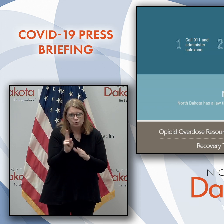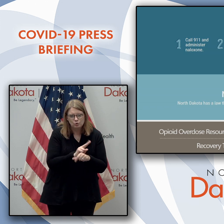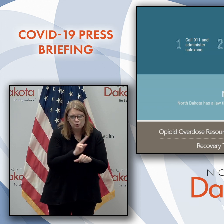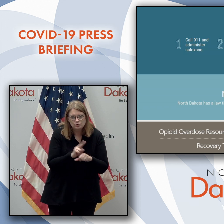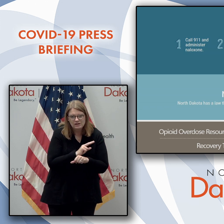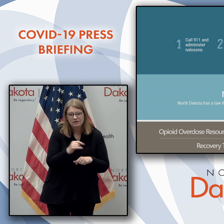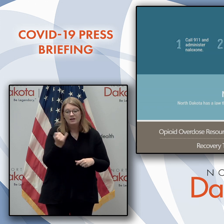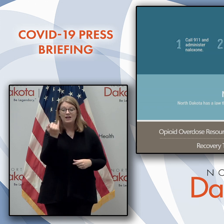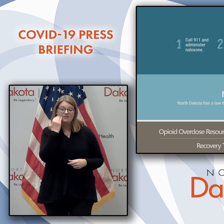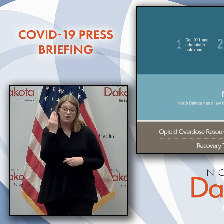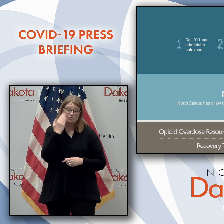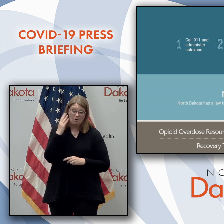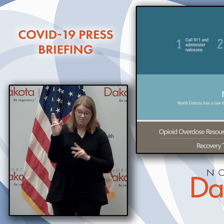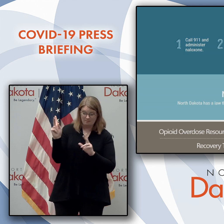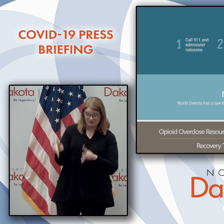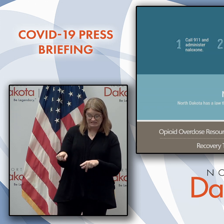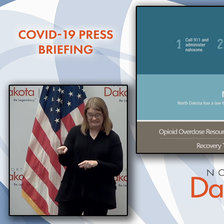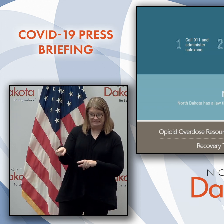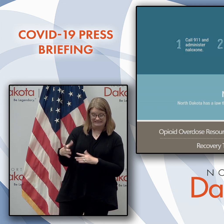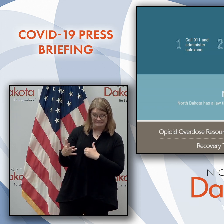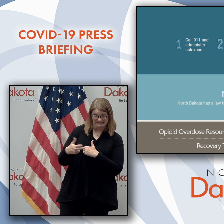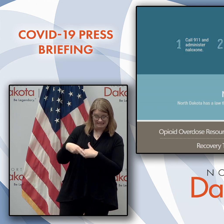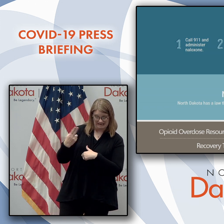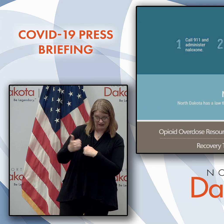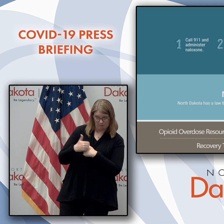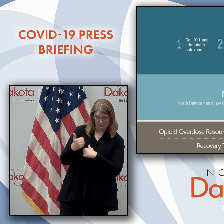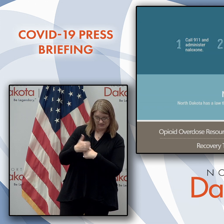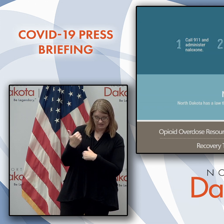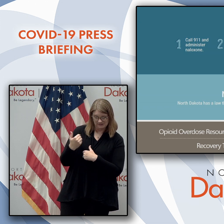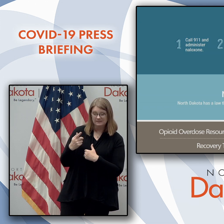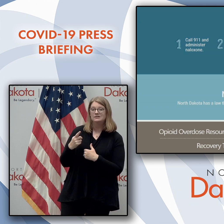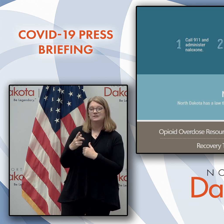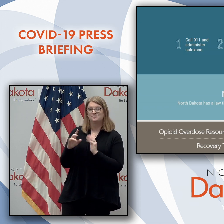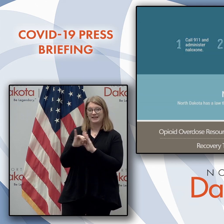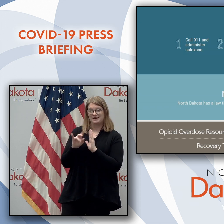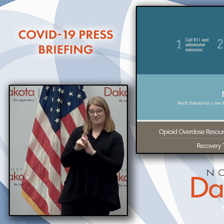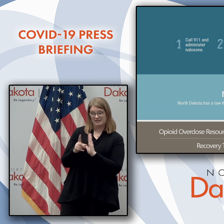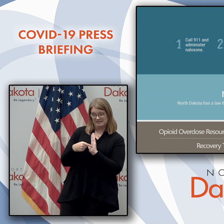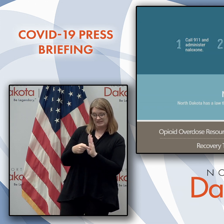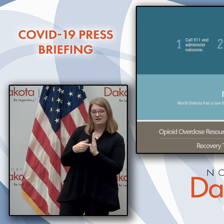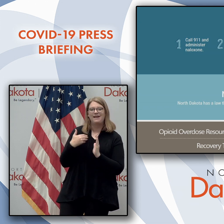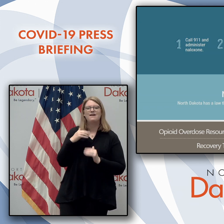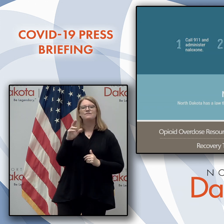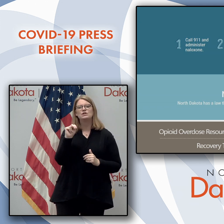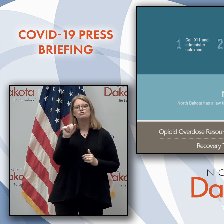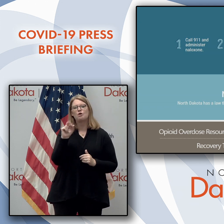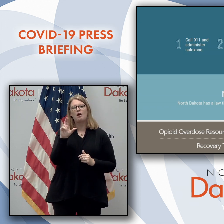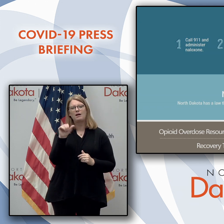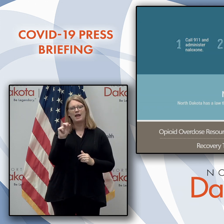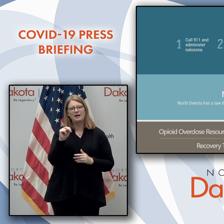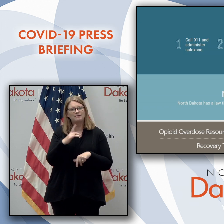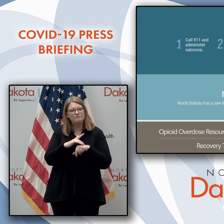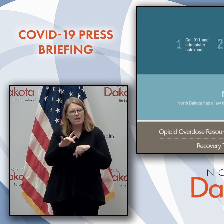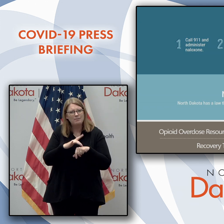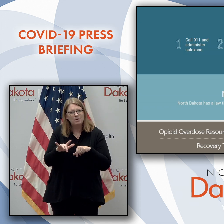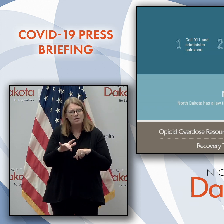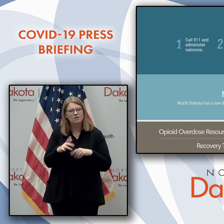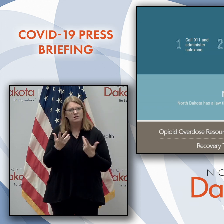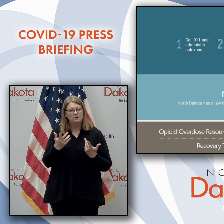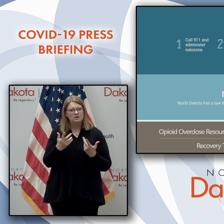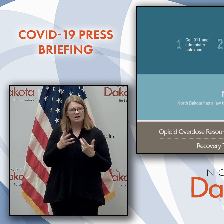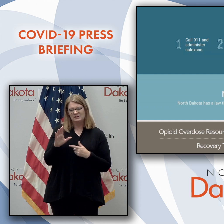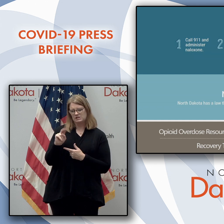know someone who's at risk, you can save a life and identify the signs and have Narcan available. Narcan is a medication that could be